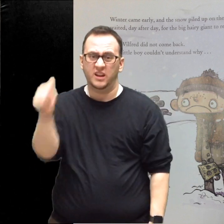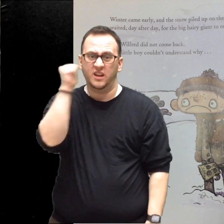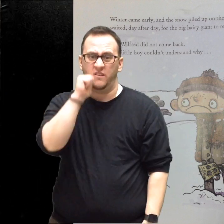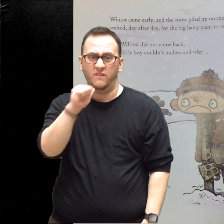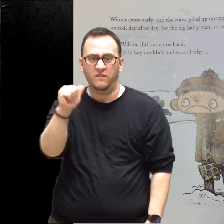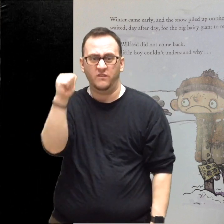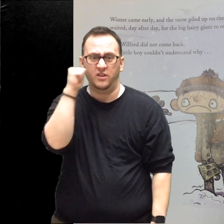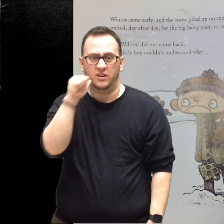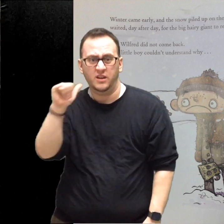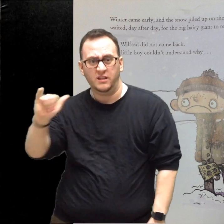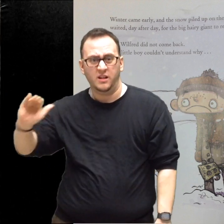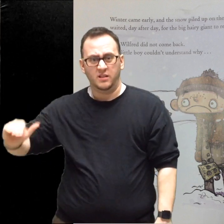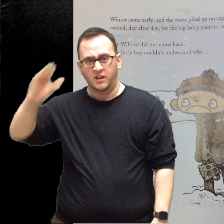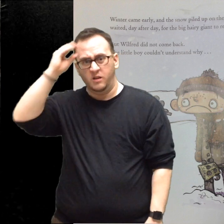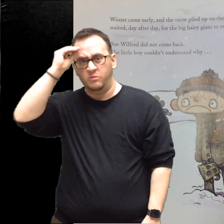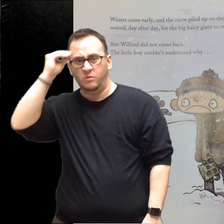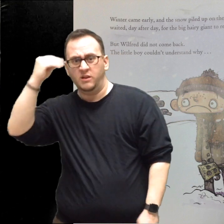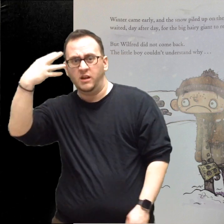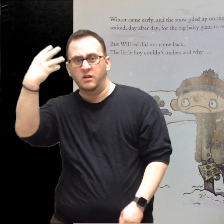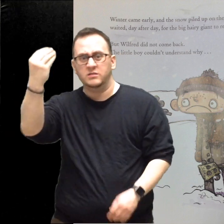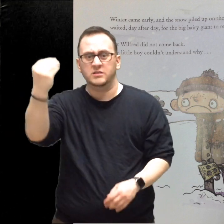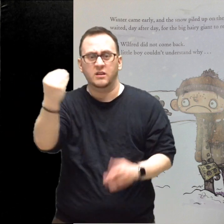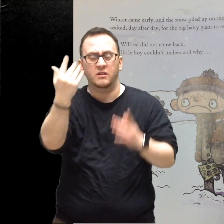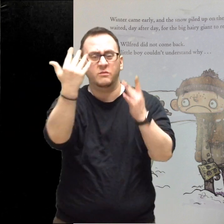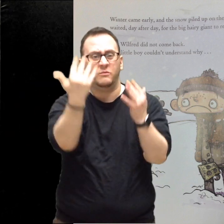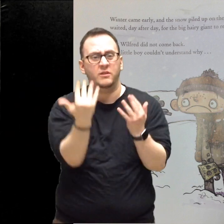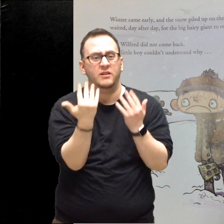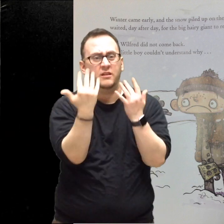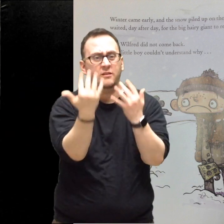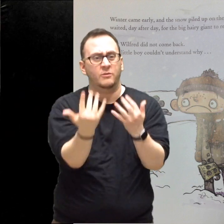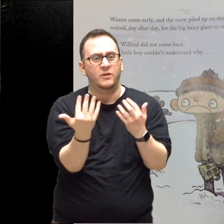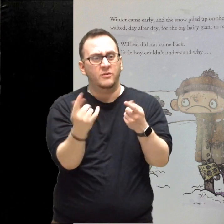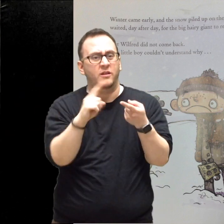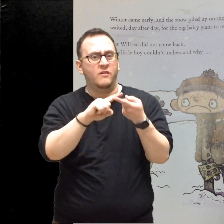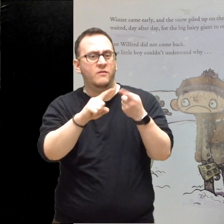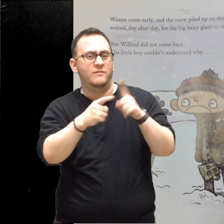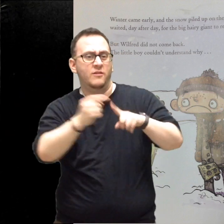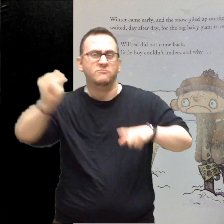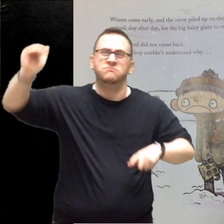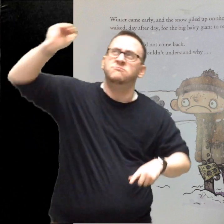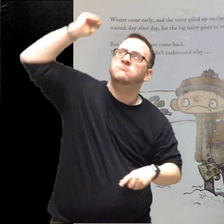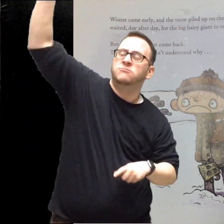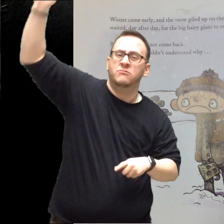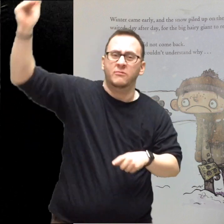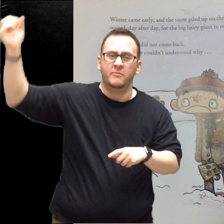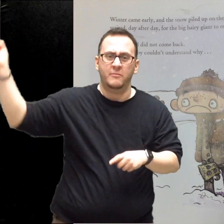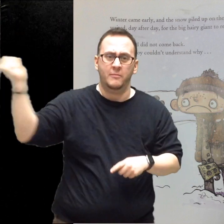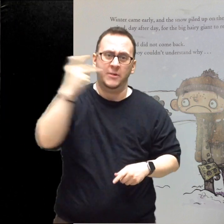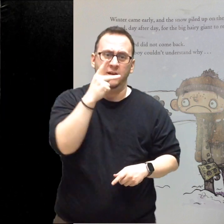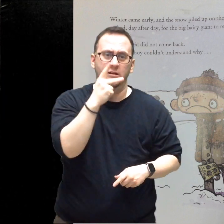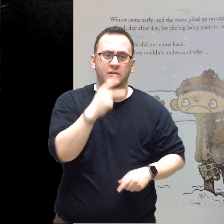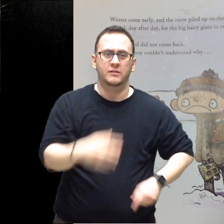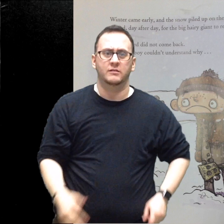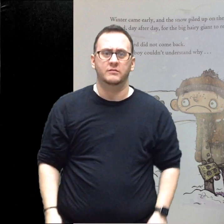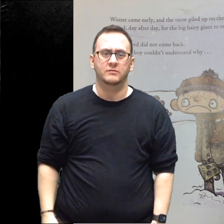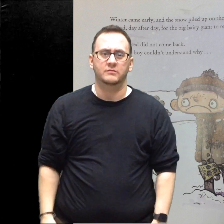hairy giant to return. But Wilfred did not come back. The little boy couldn't understand